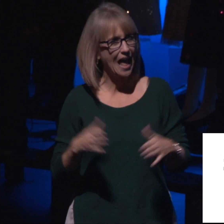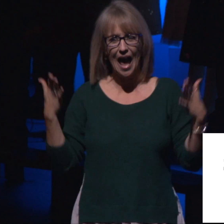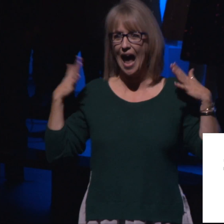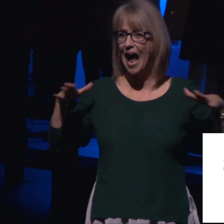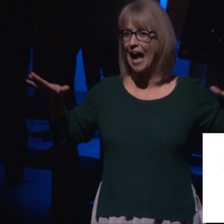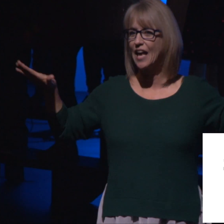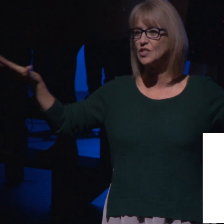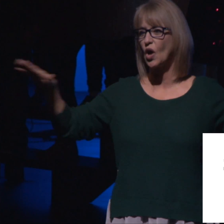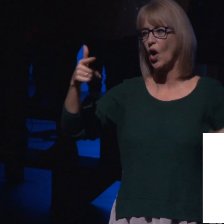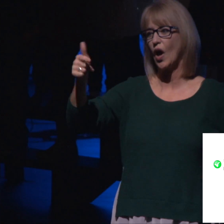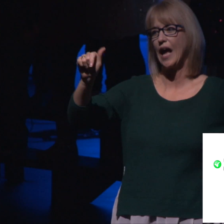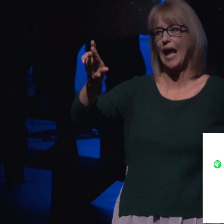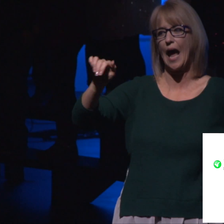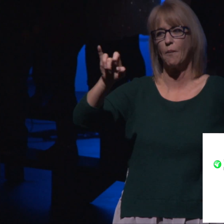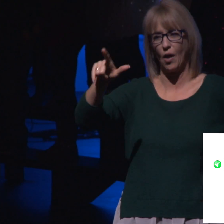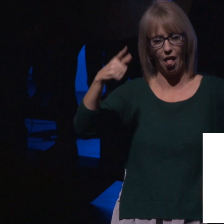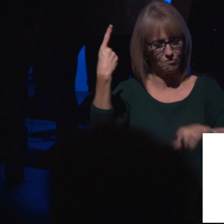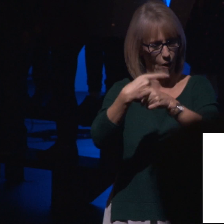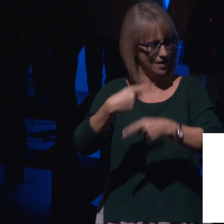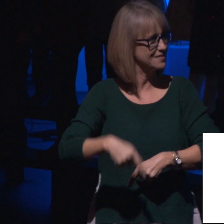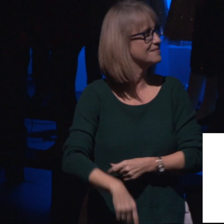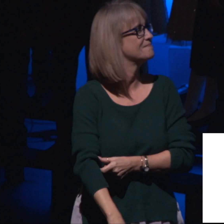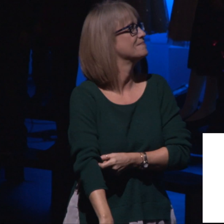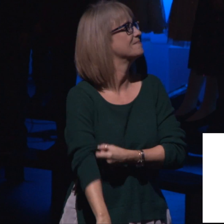Gabriel the angel came and told her.